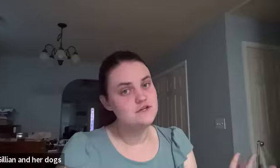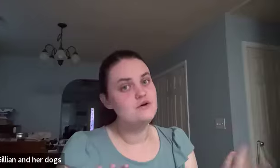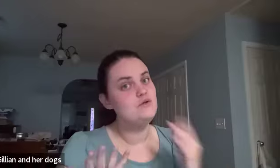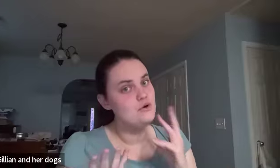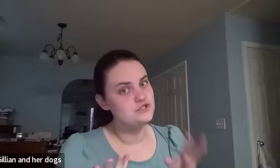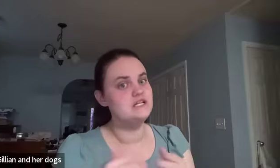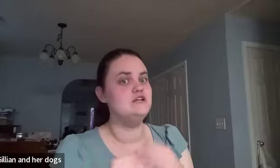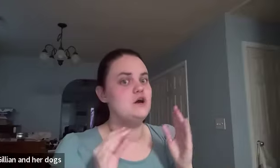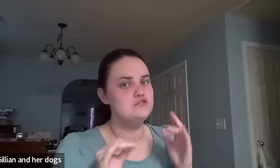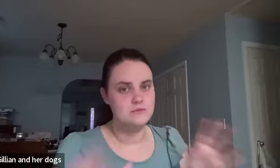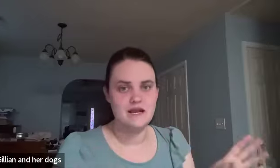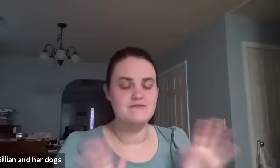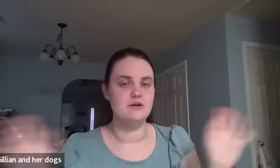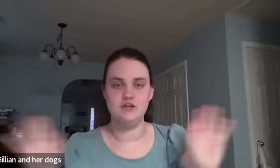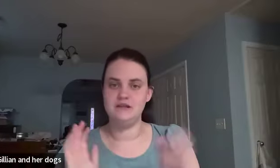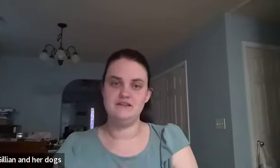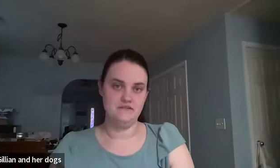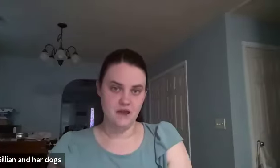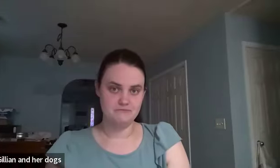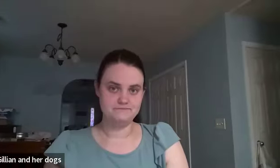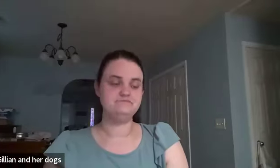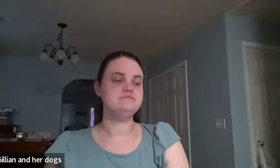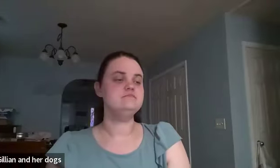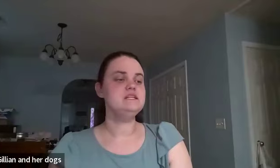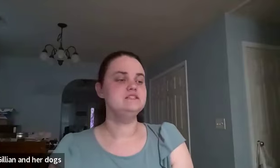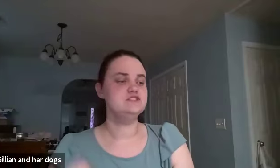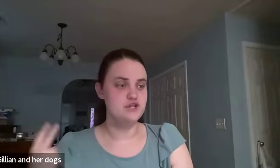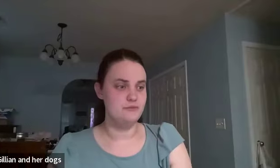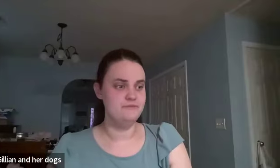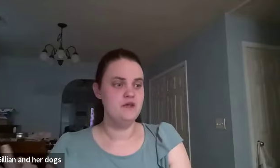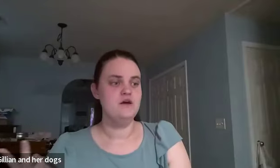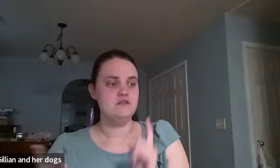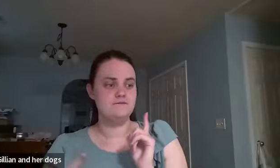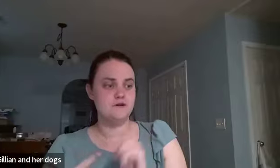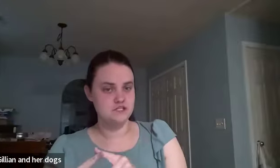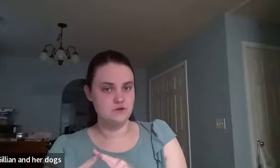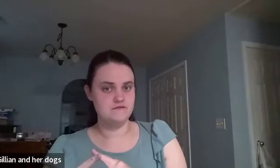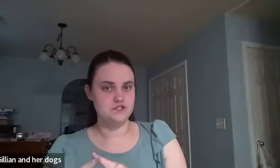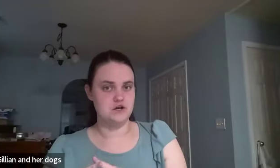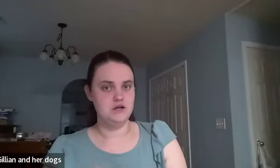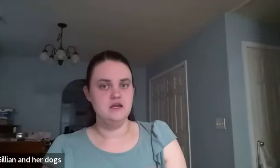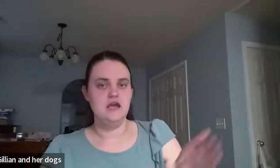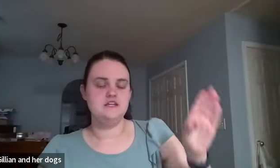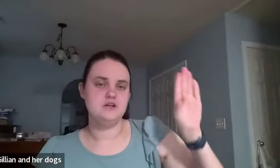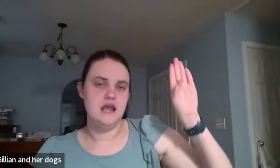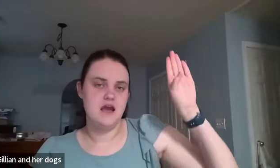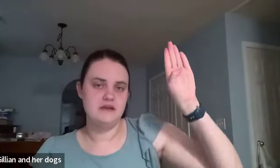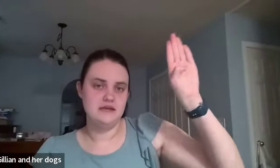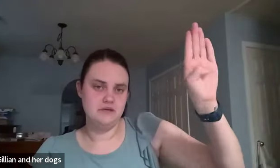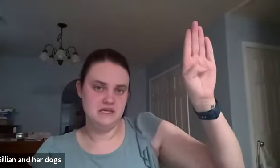if you go to the ocean and you go scuba diving or you go anything like that. So, the first one for shark is you're gonna have a